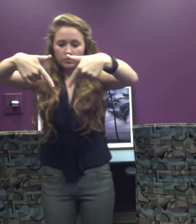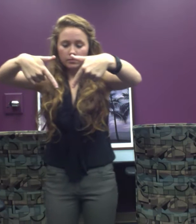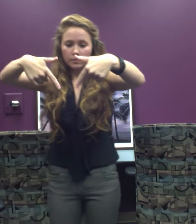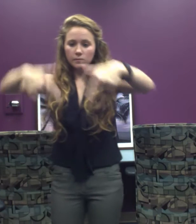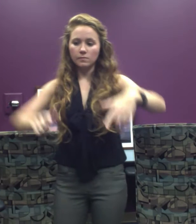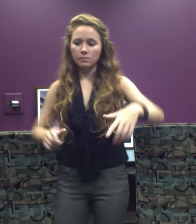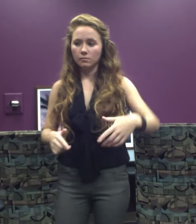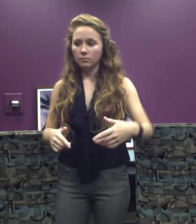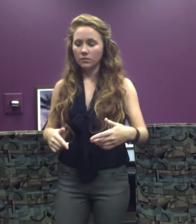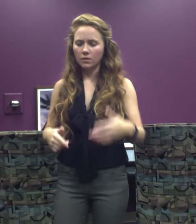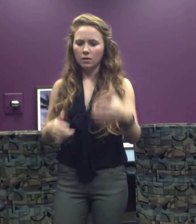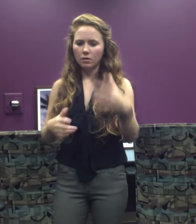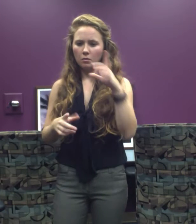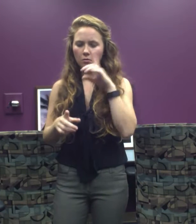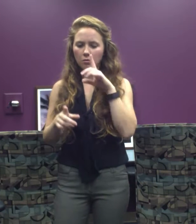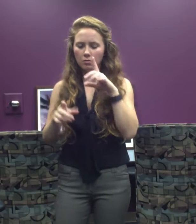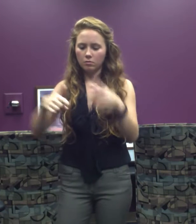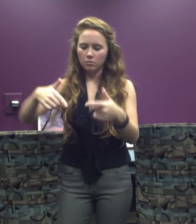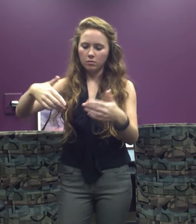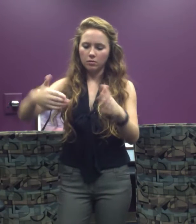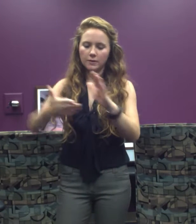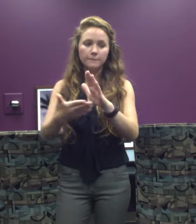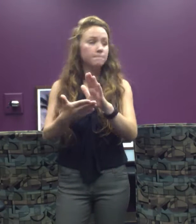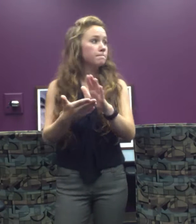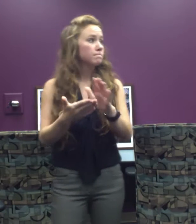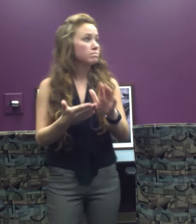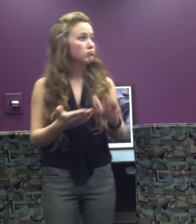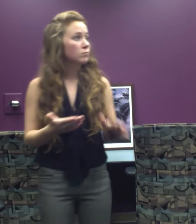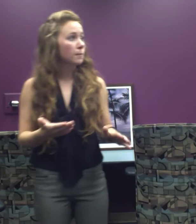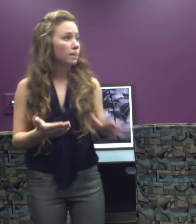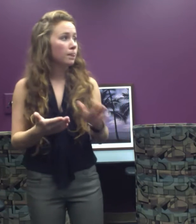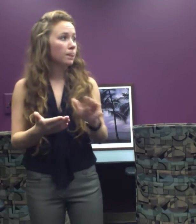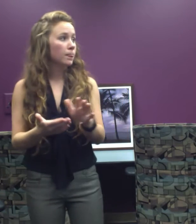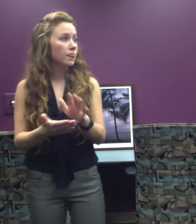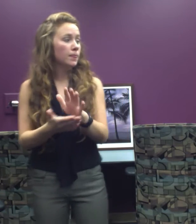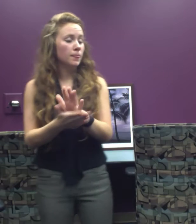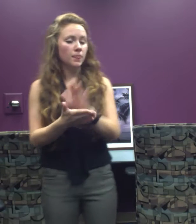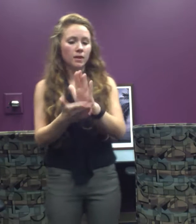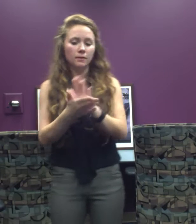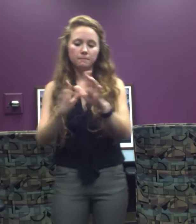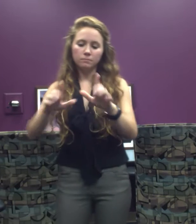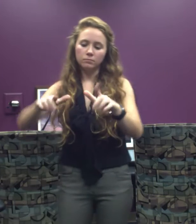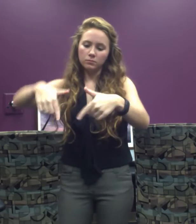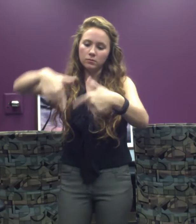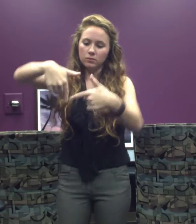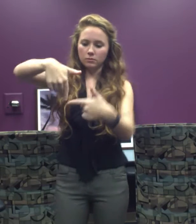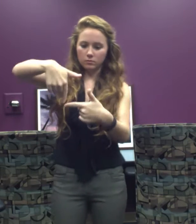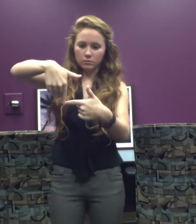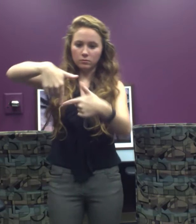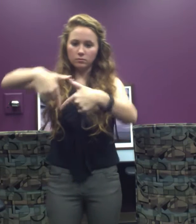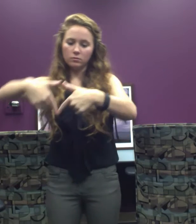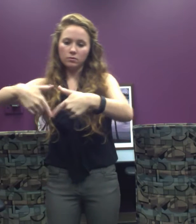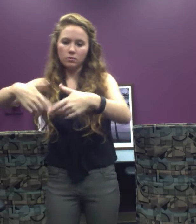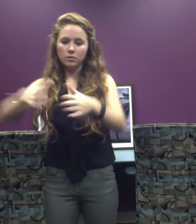of the paper. Just like that. One of the reasons I've given this to you, you have to turn the triangle a whole different way. One of the